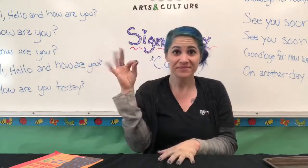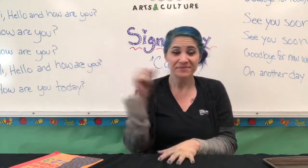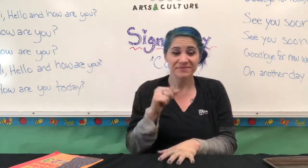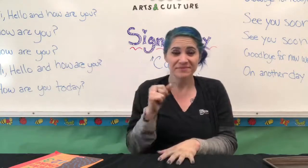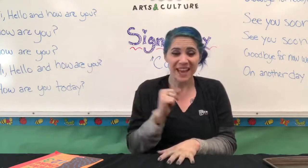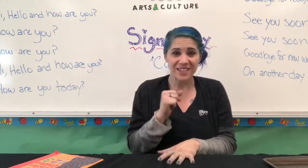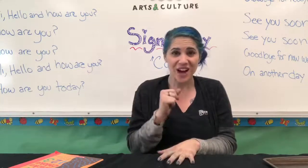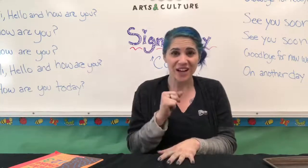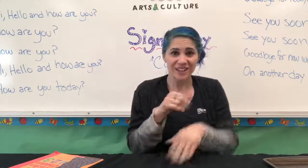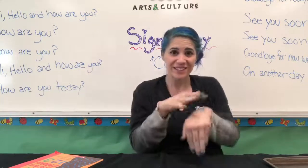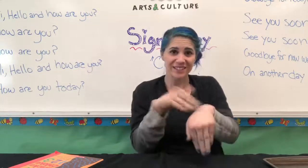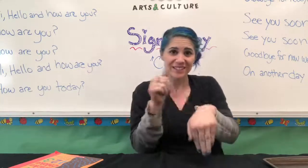and dog.